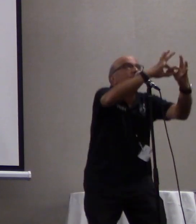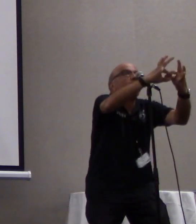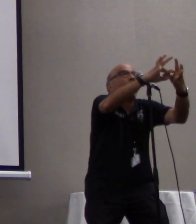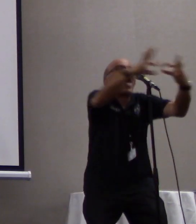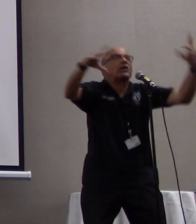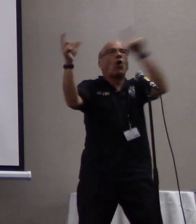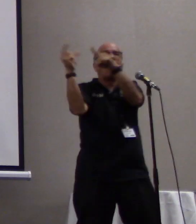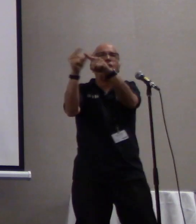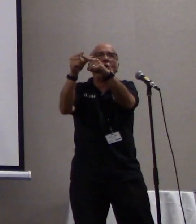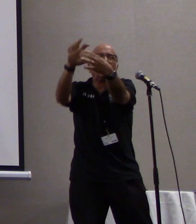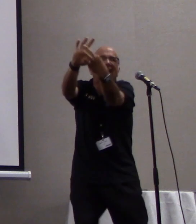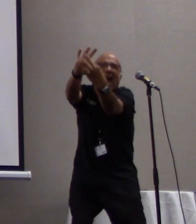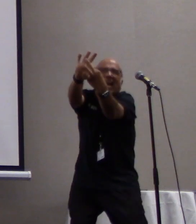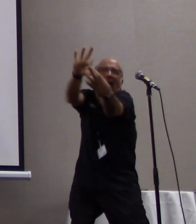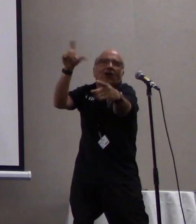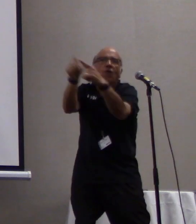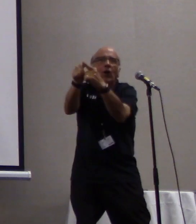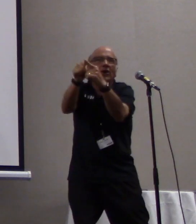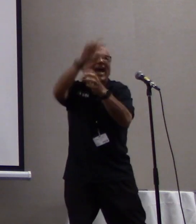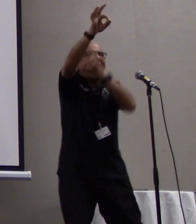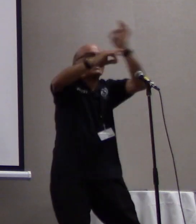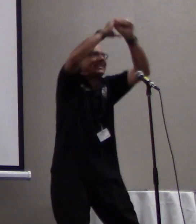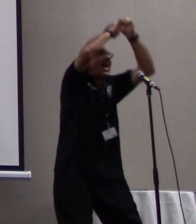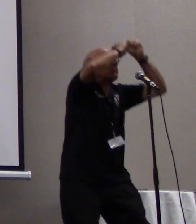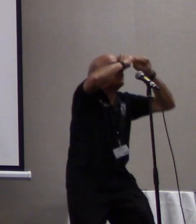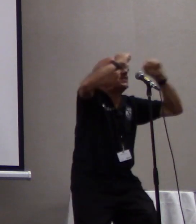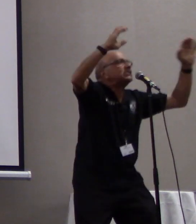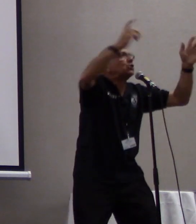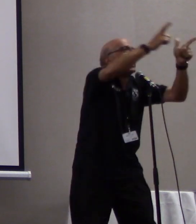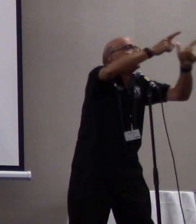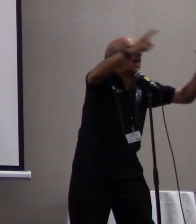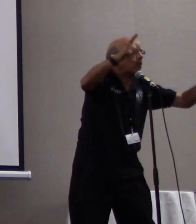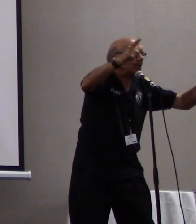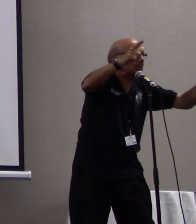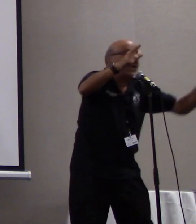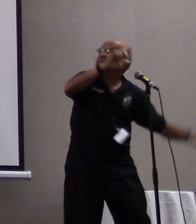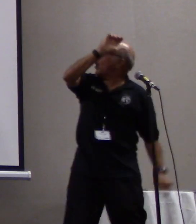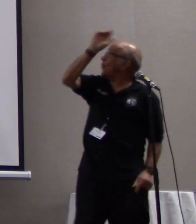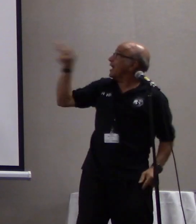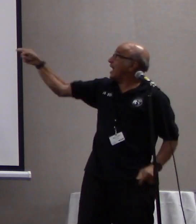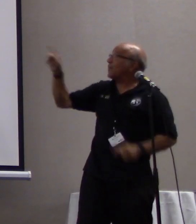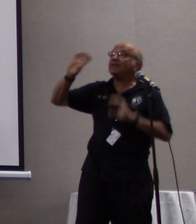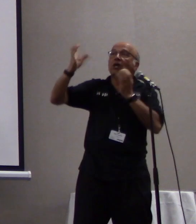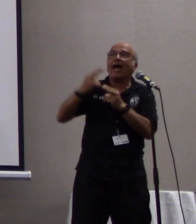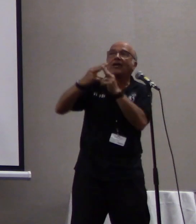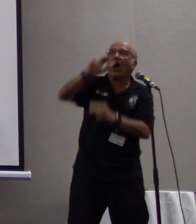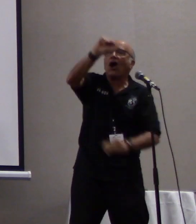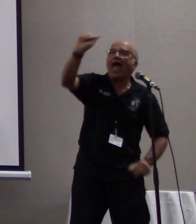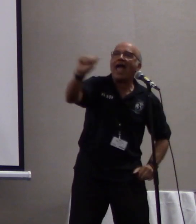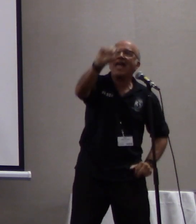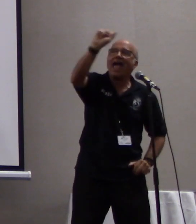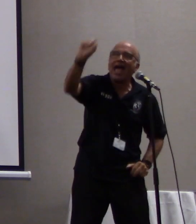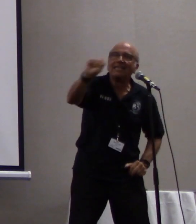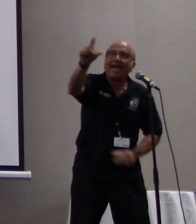understand if you let go of words, and they will visualize language. So in this class